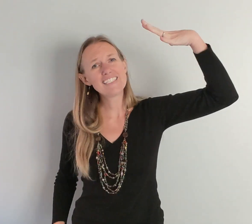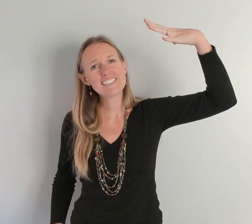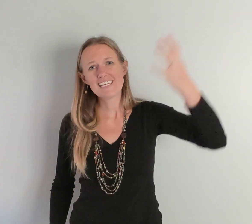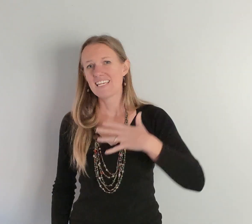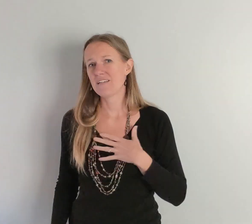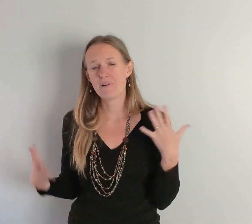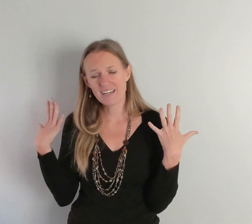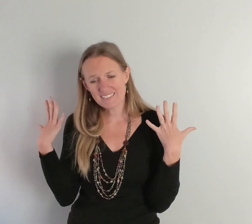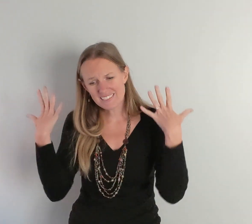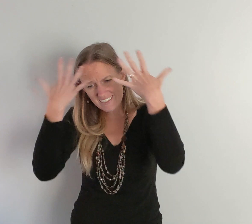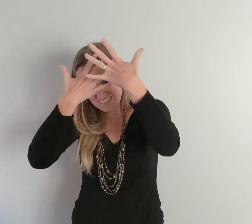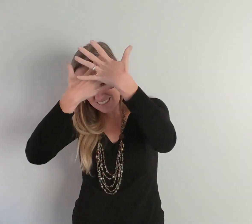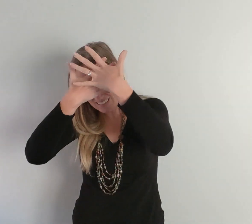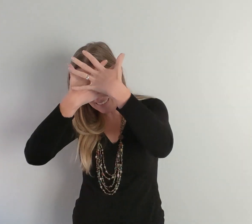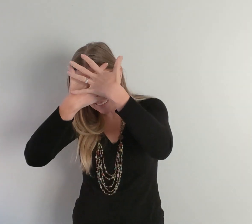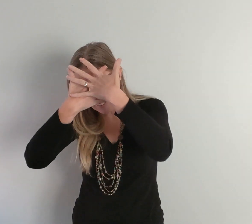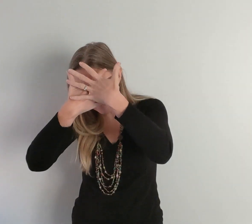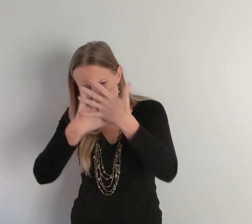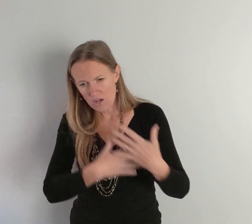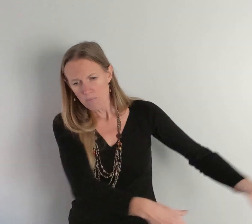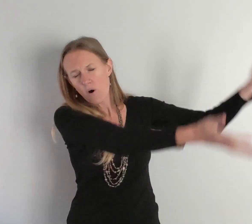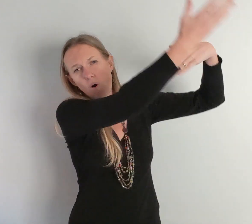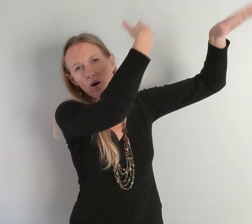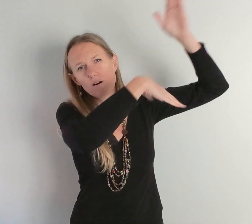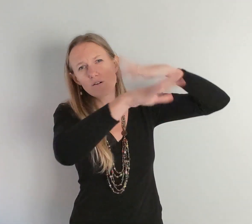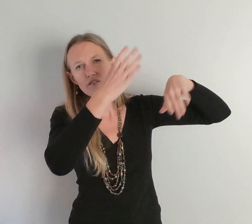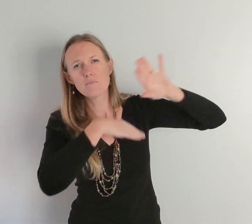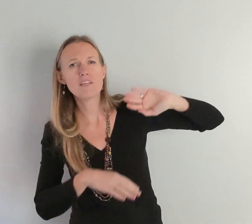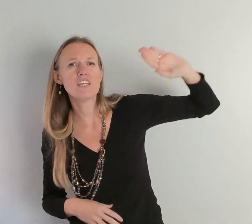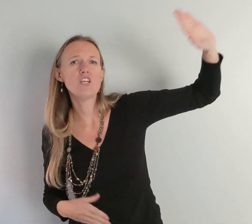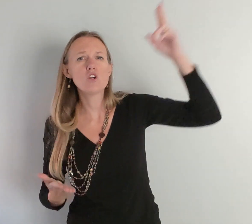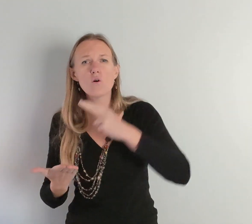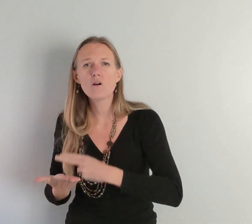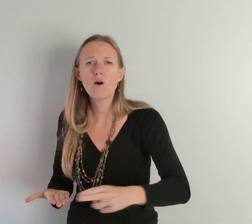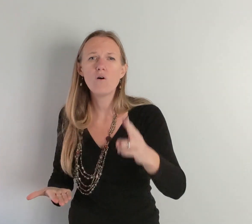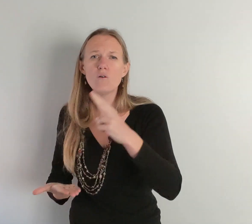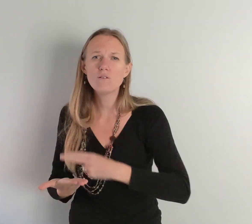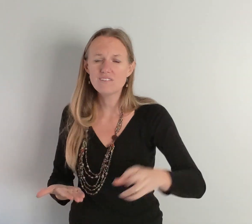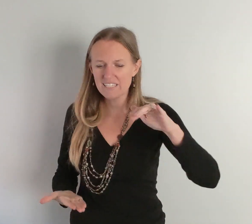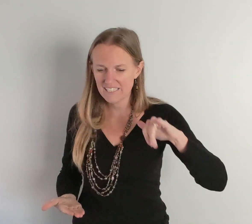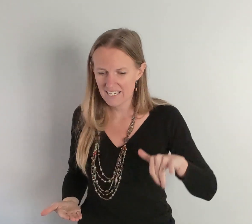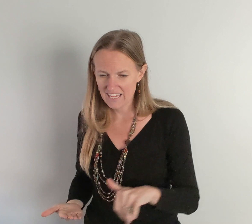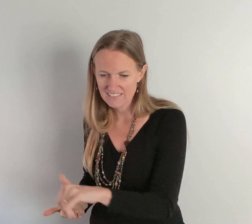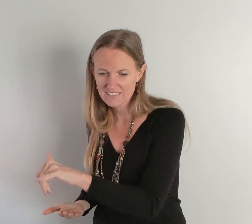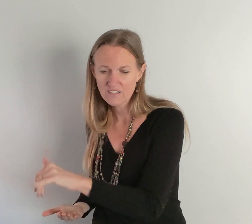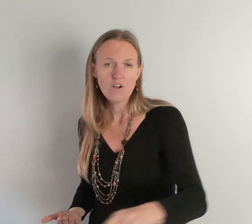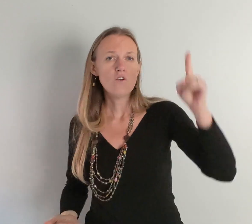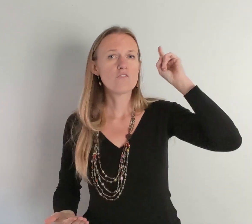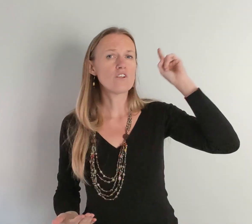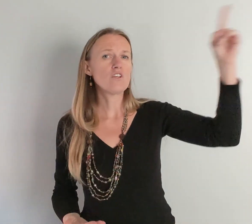light in my darkness, pour over me your holiness, for